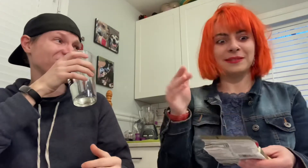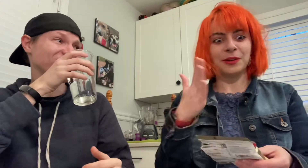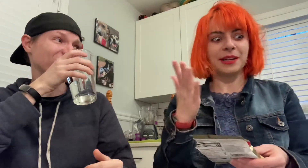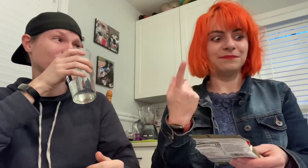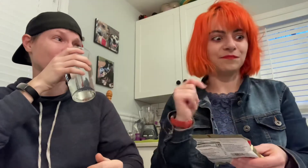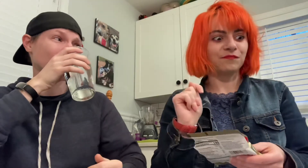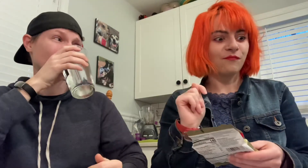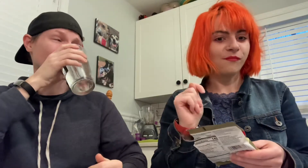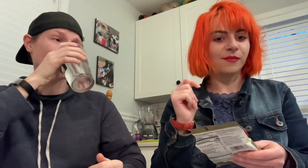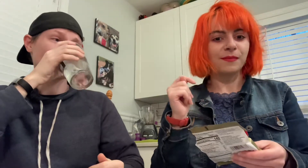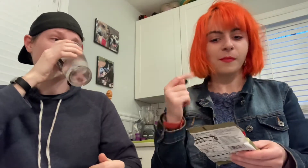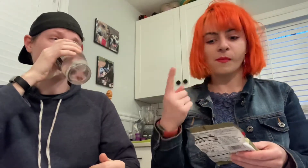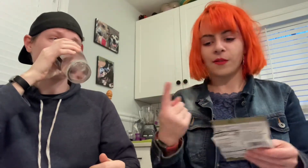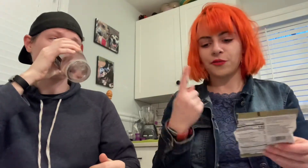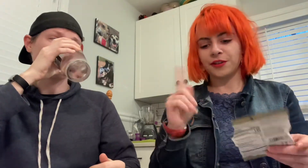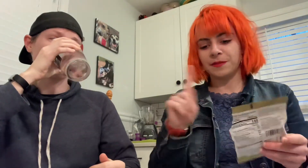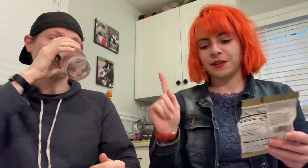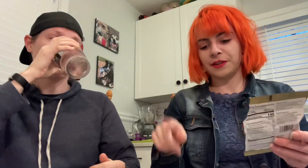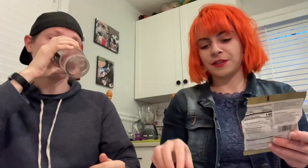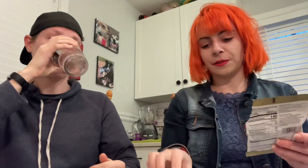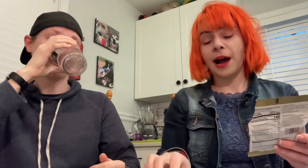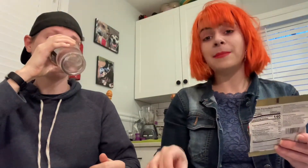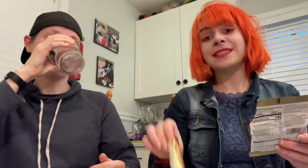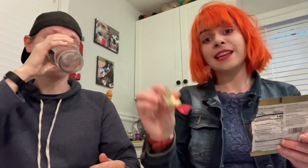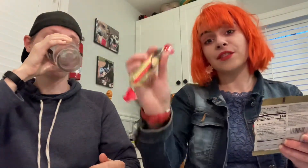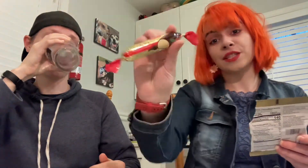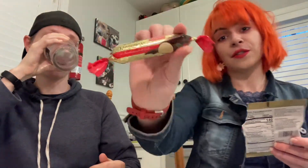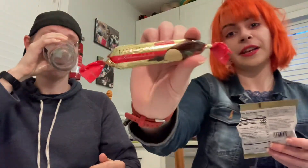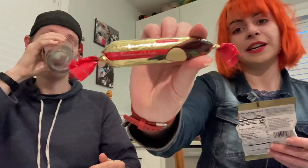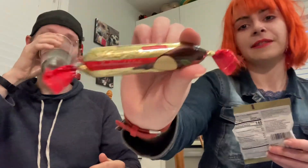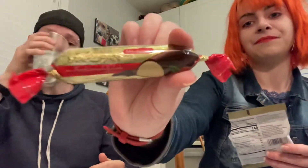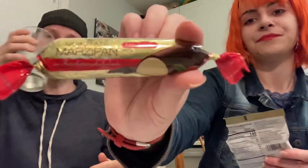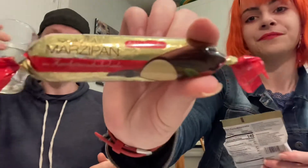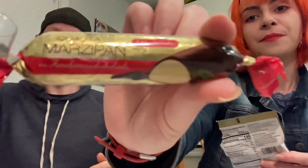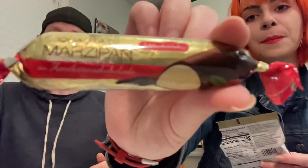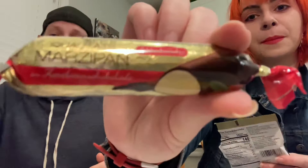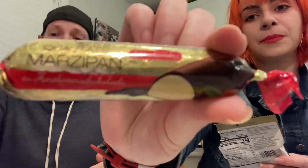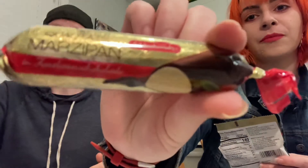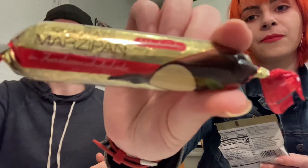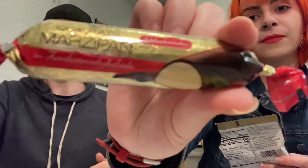Okay. Try something different. So I'm going to save this for later.